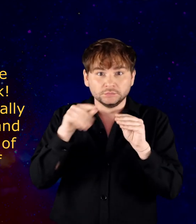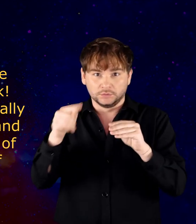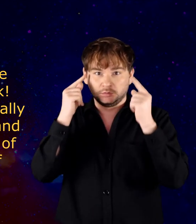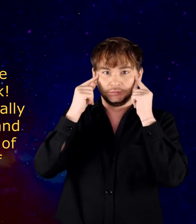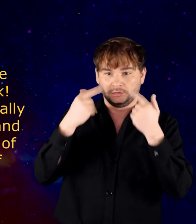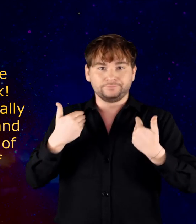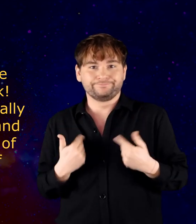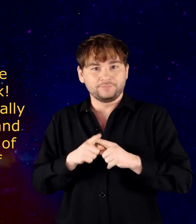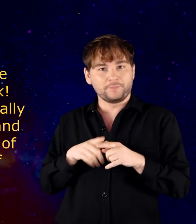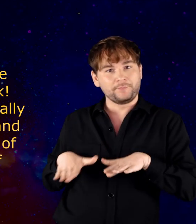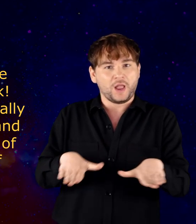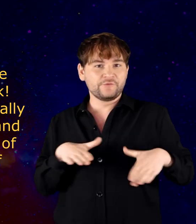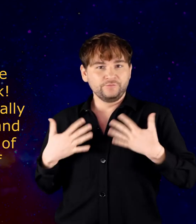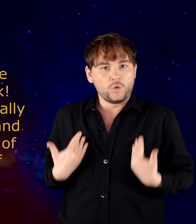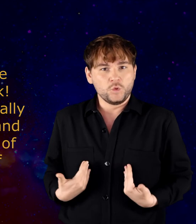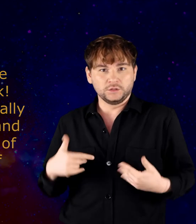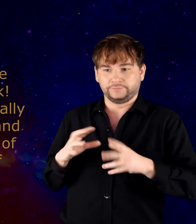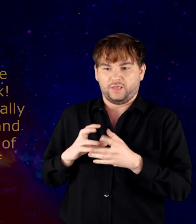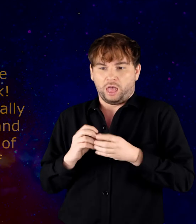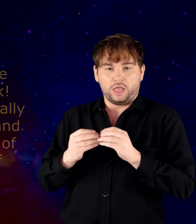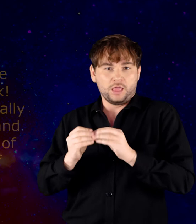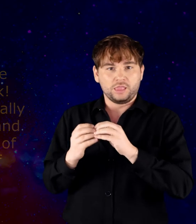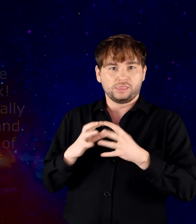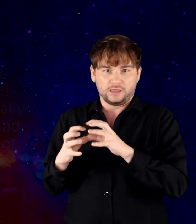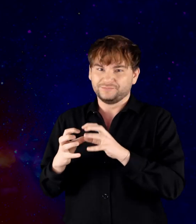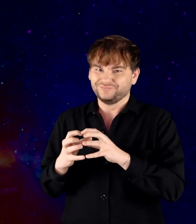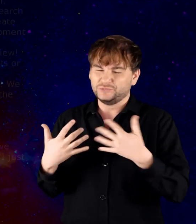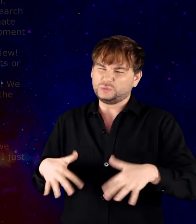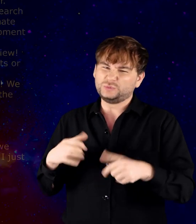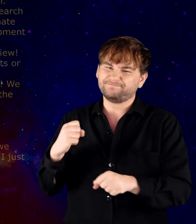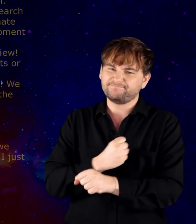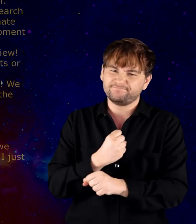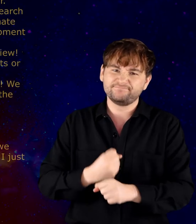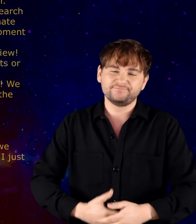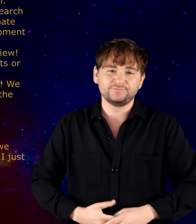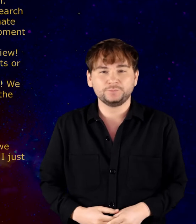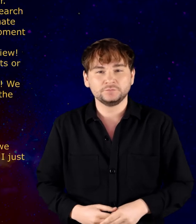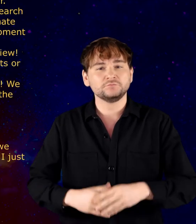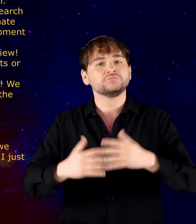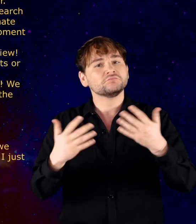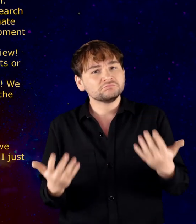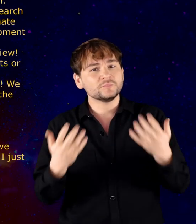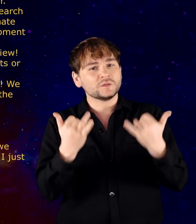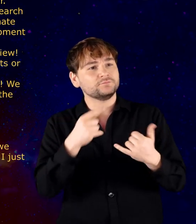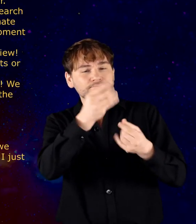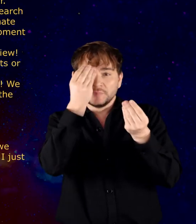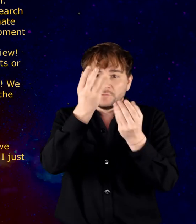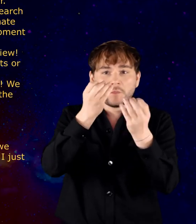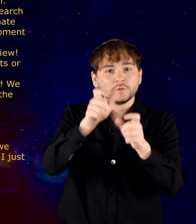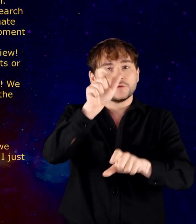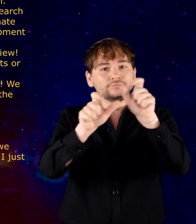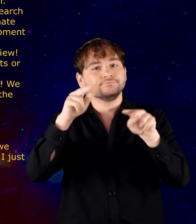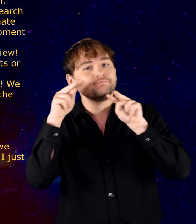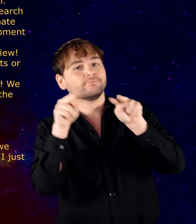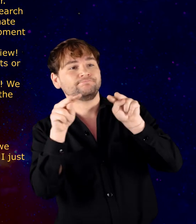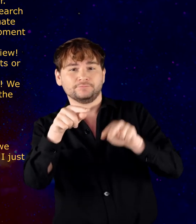this by all sorts of different damaging ways. I have an information for my viewers. In the